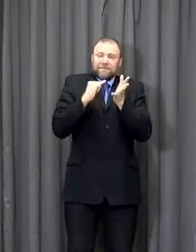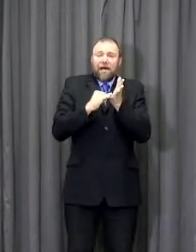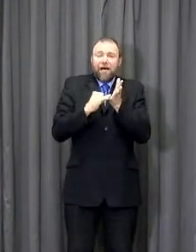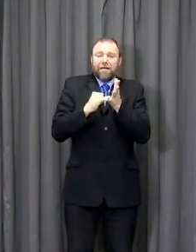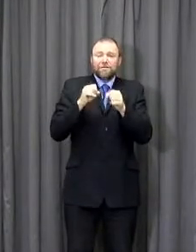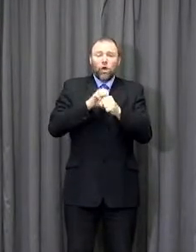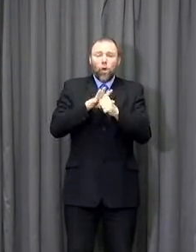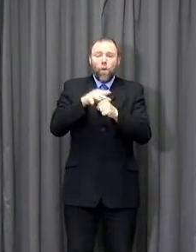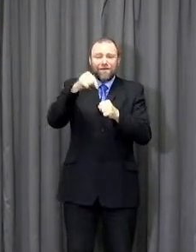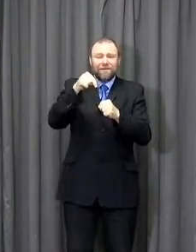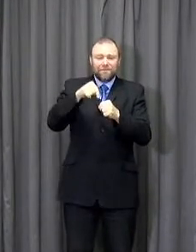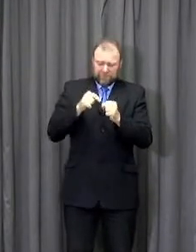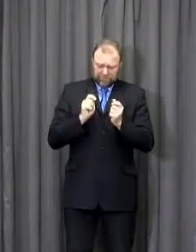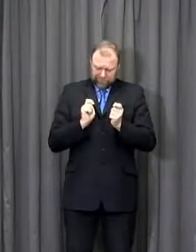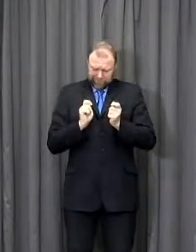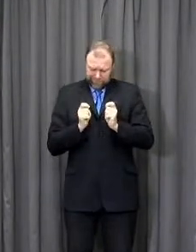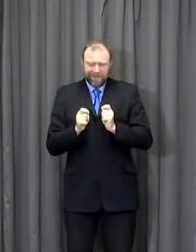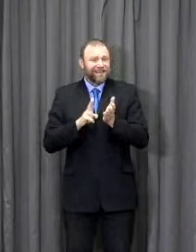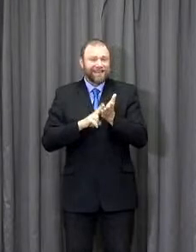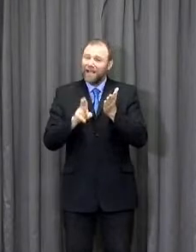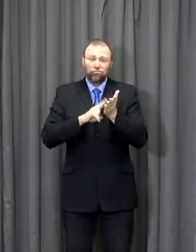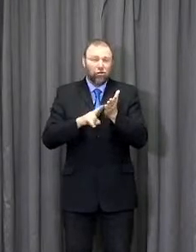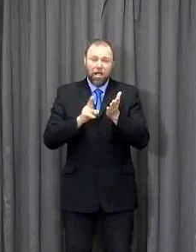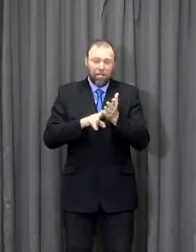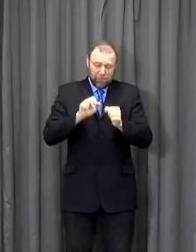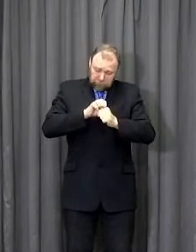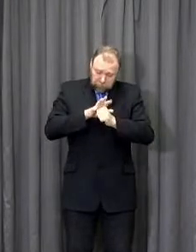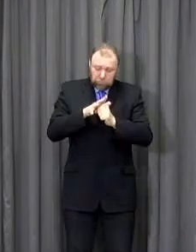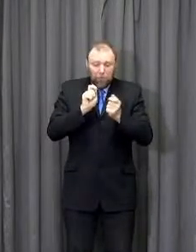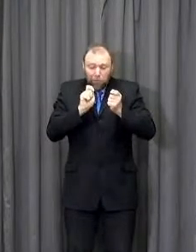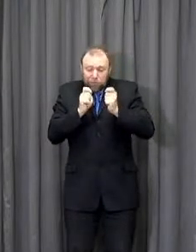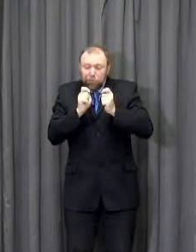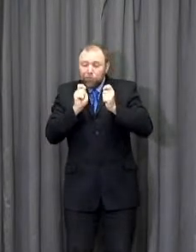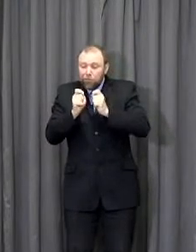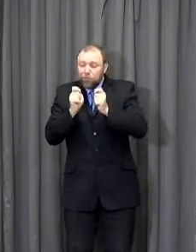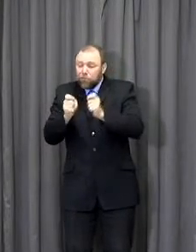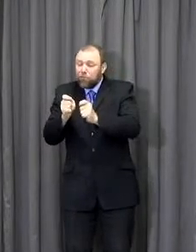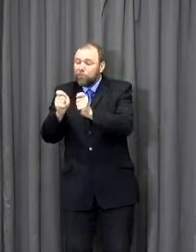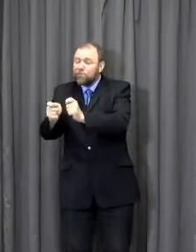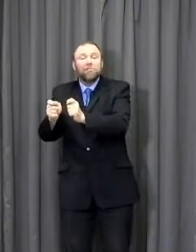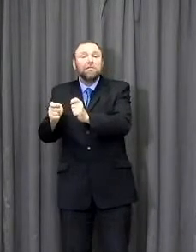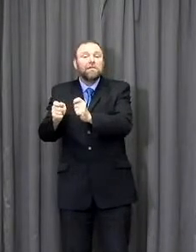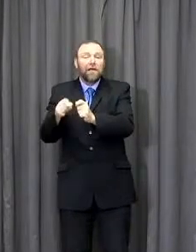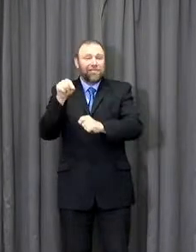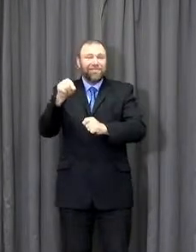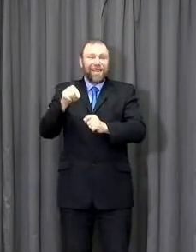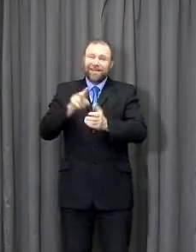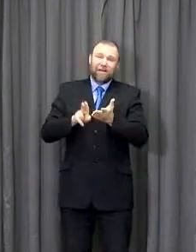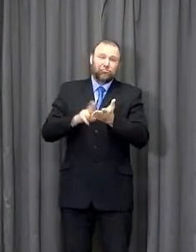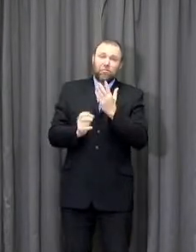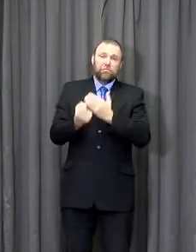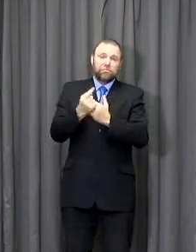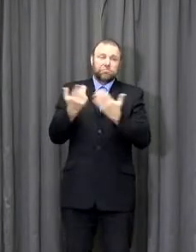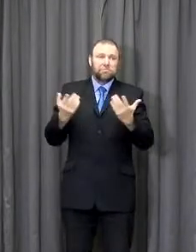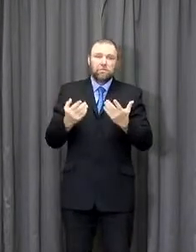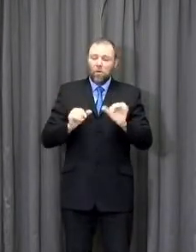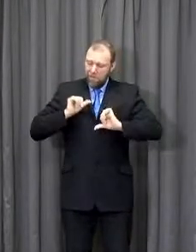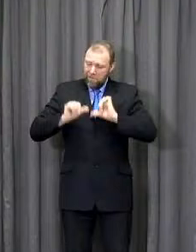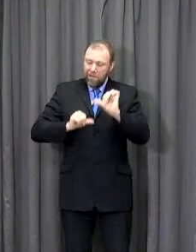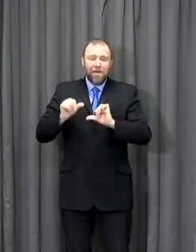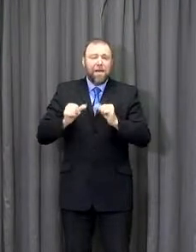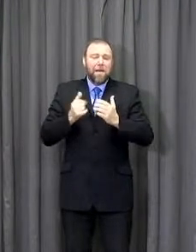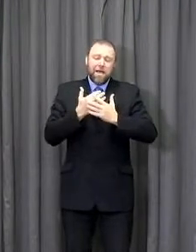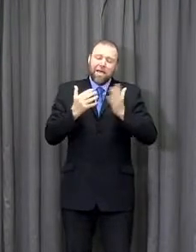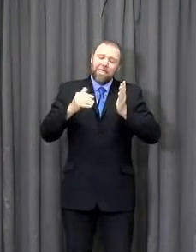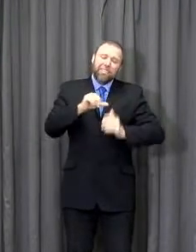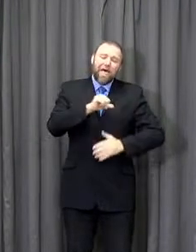as the virus replicates and circulates through the human population. As a result of this ongoing process, many thousands of mutations have